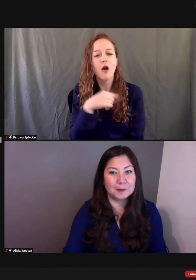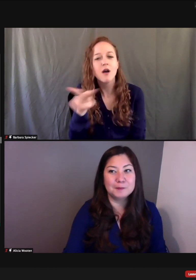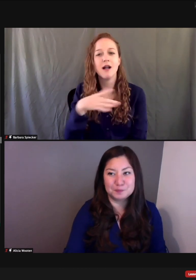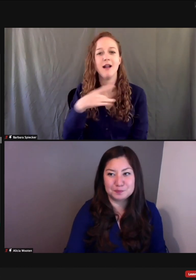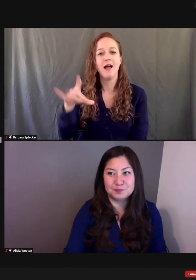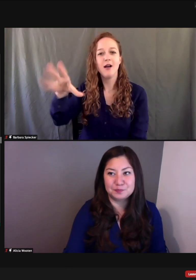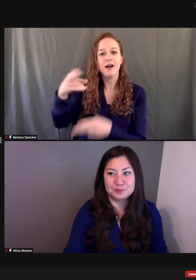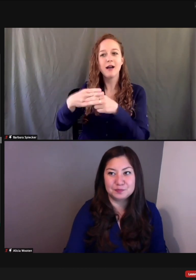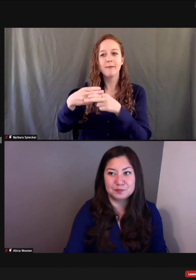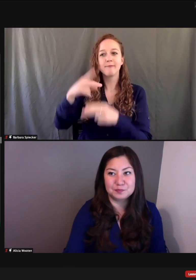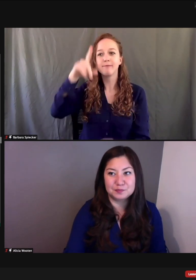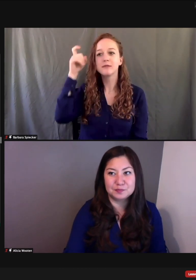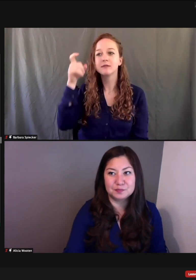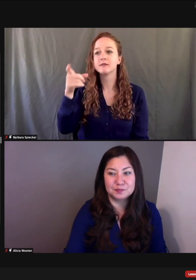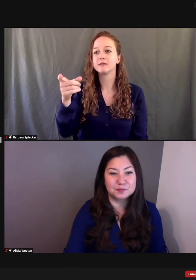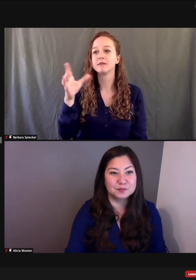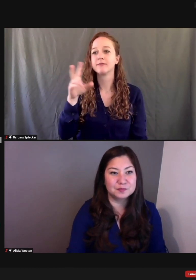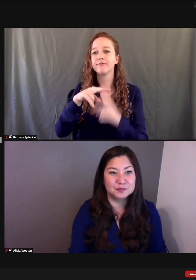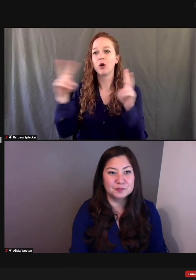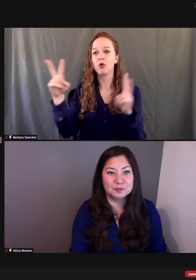beach,